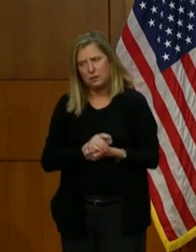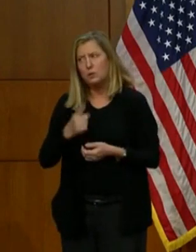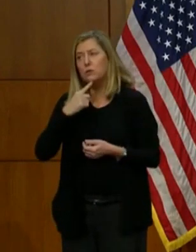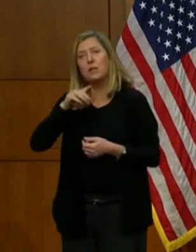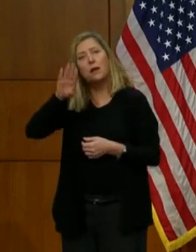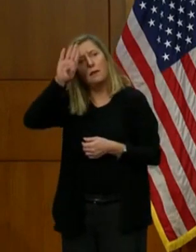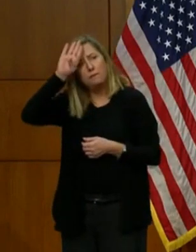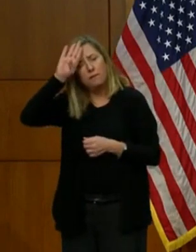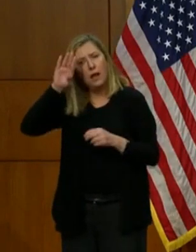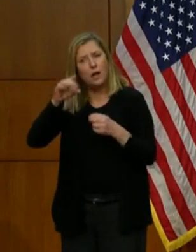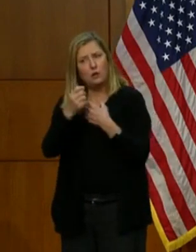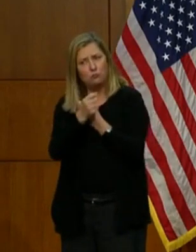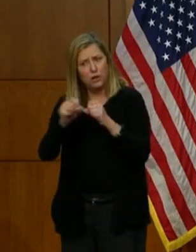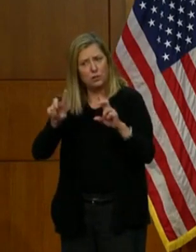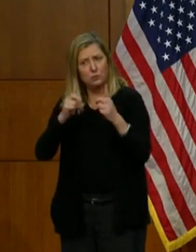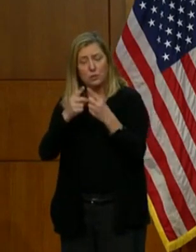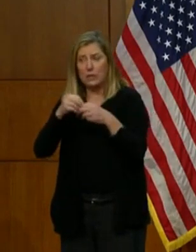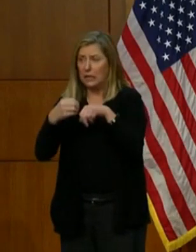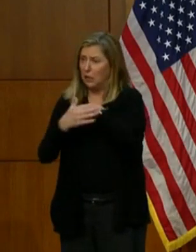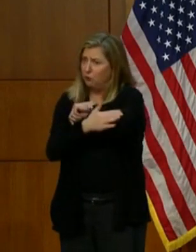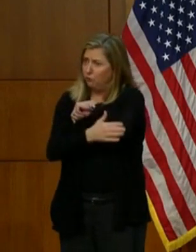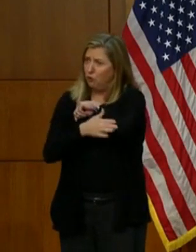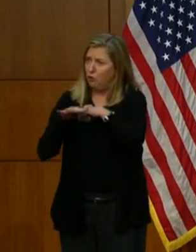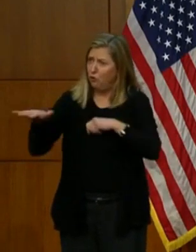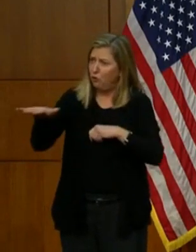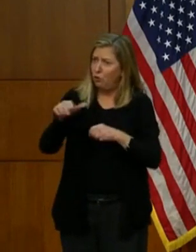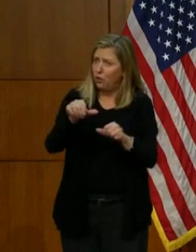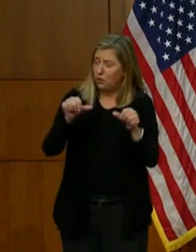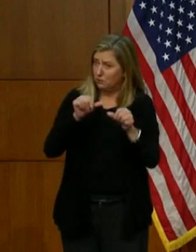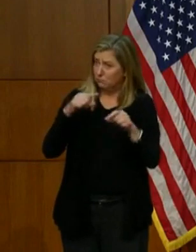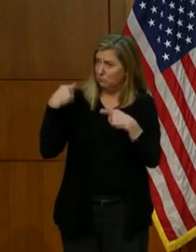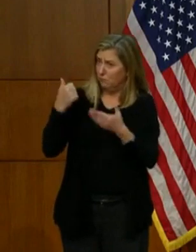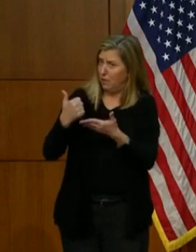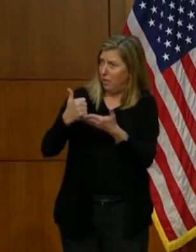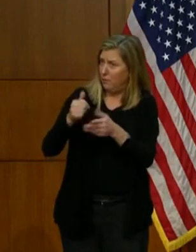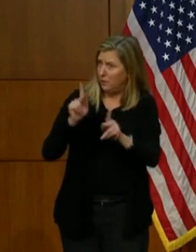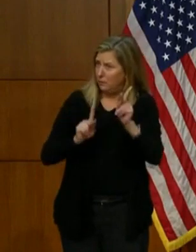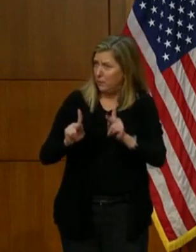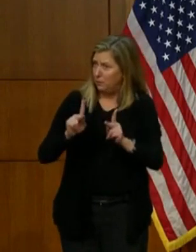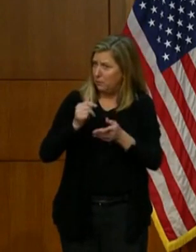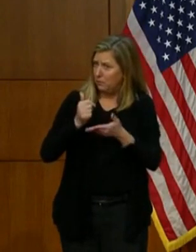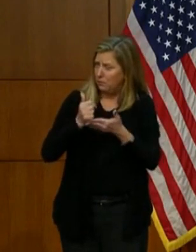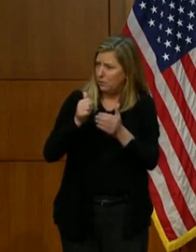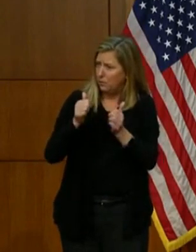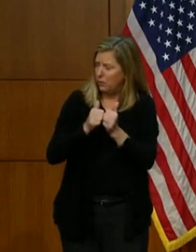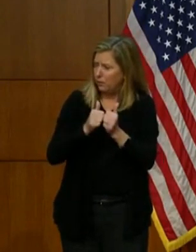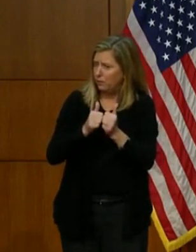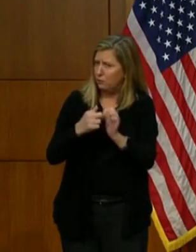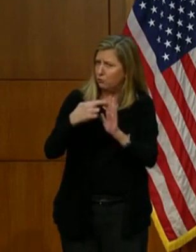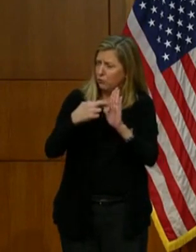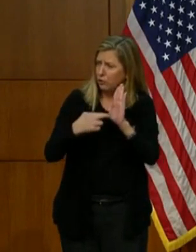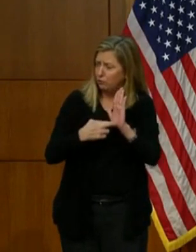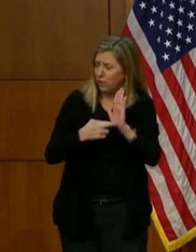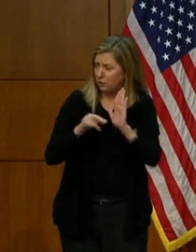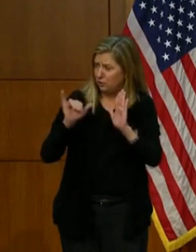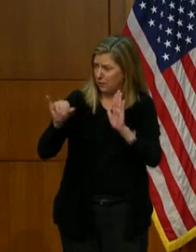and rescue departments in rural areas have been helping individuals, assisting them with registration. Was that